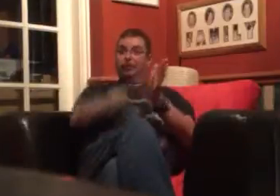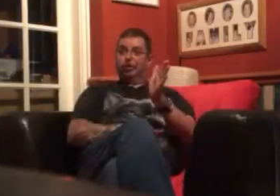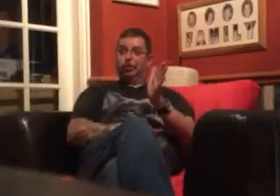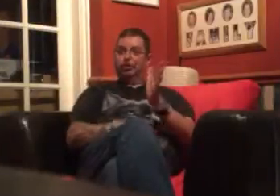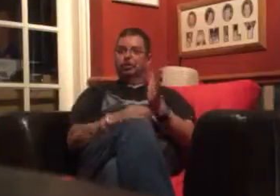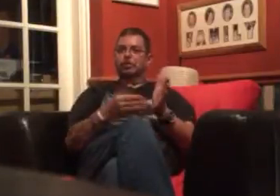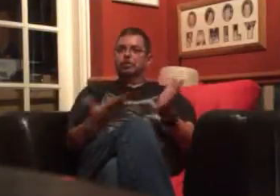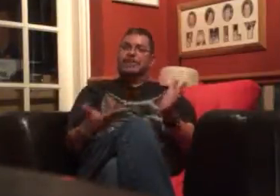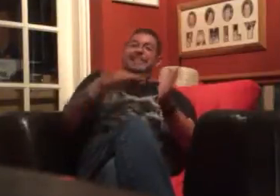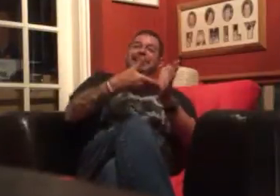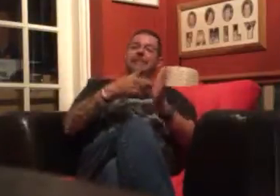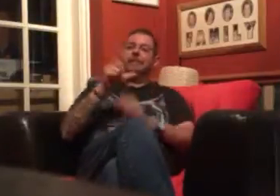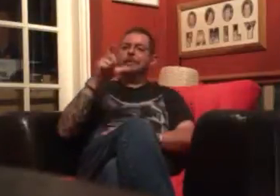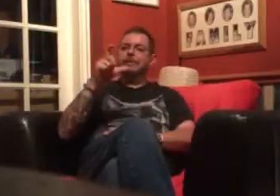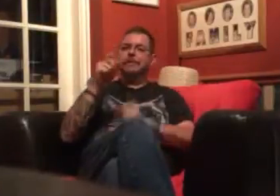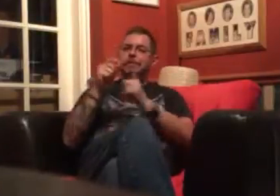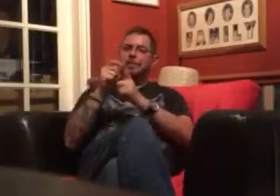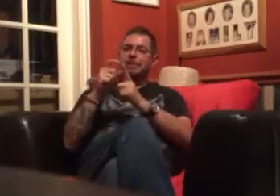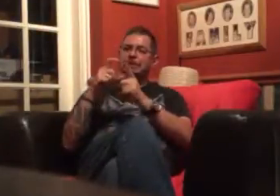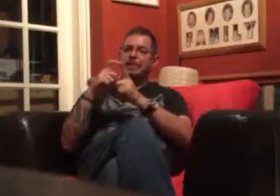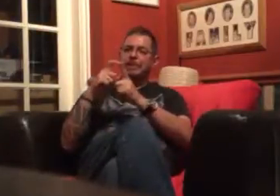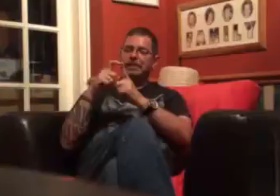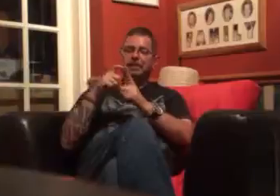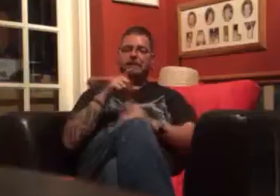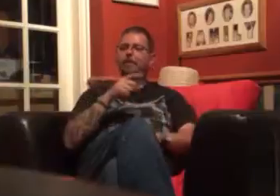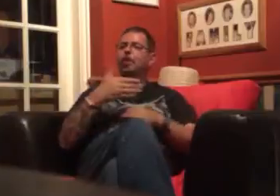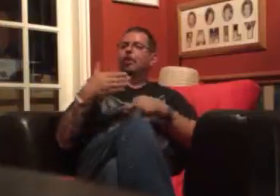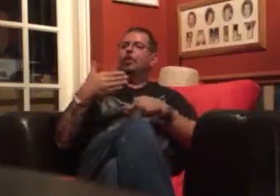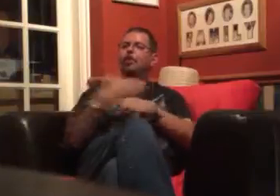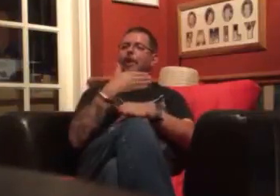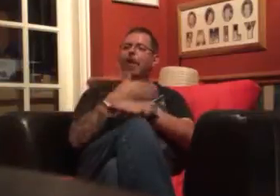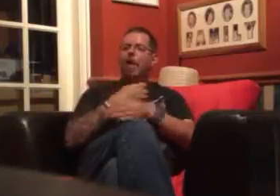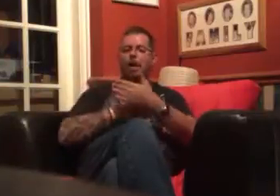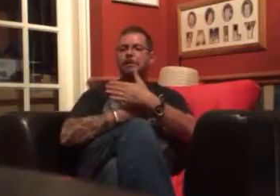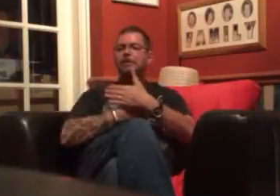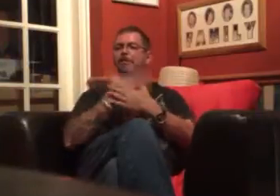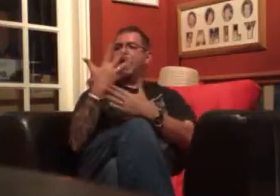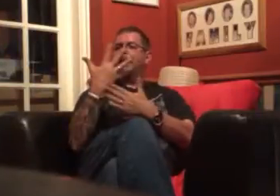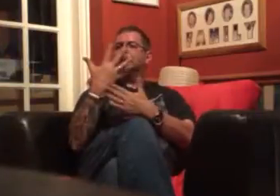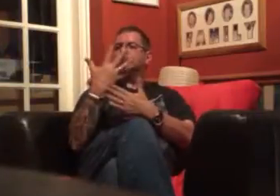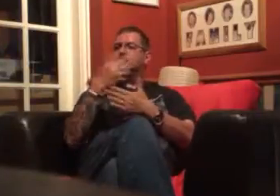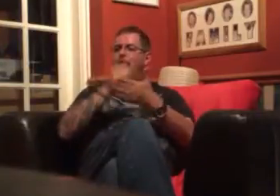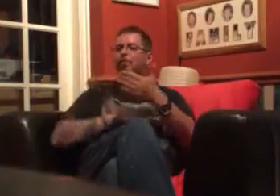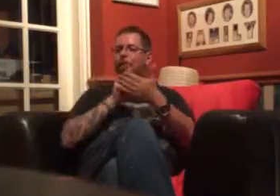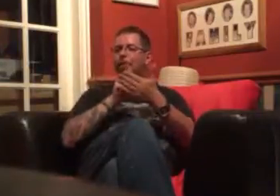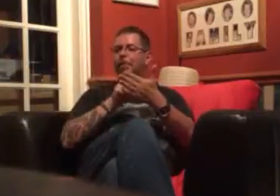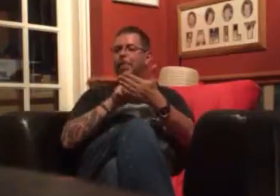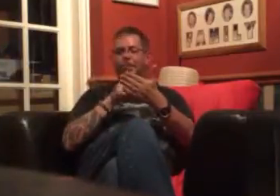gain insight in the interpreting world. You know, it's the experience, and obviously we're talking CPD, the Career Development